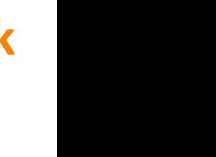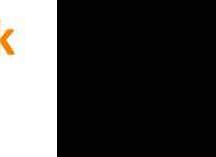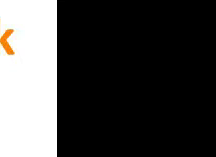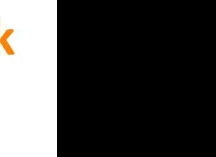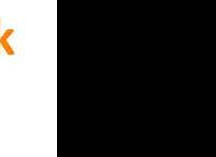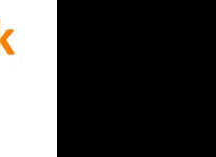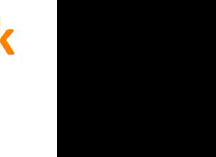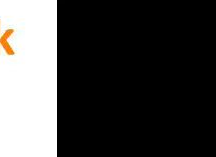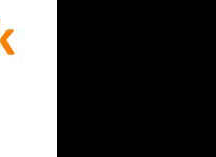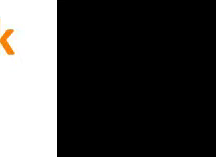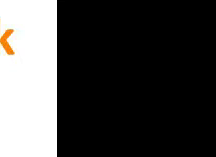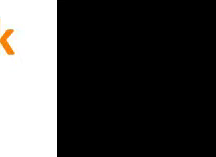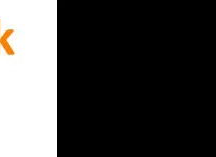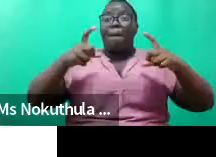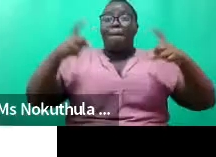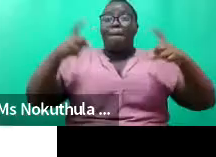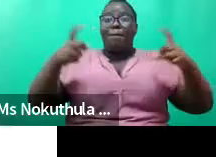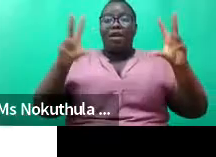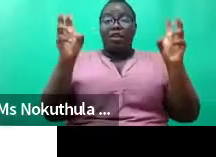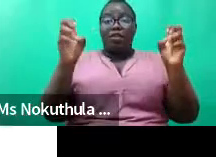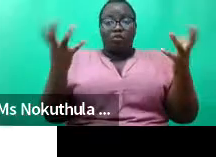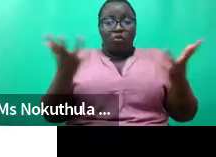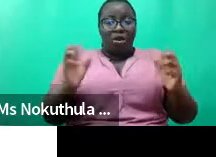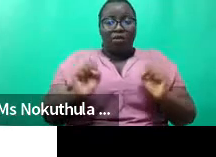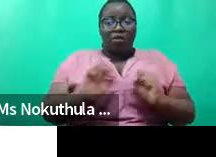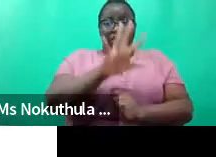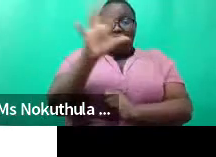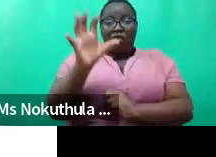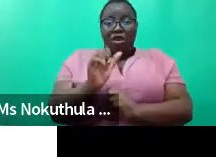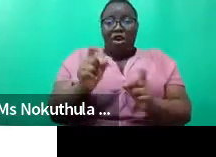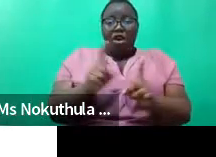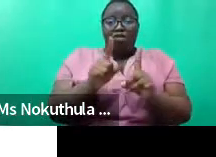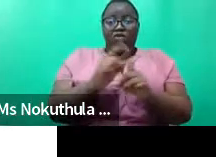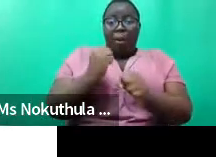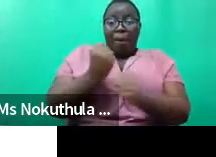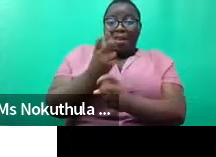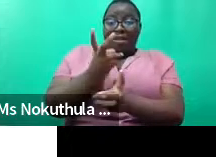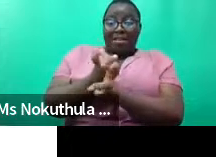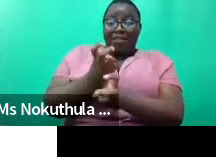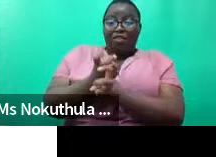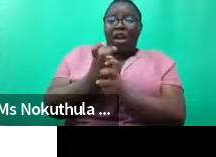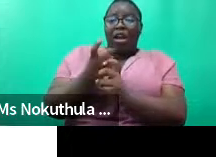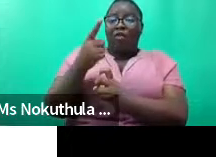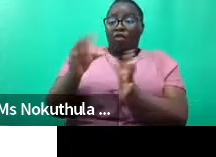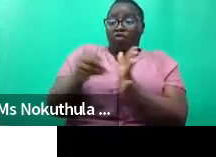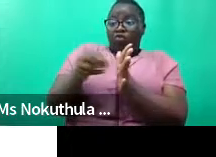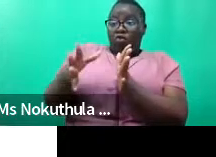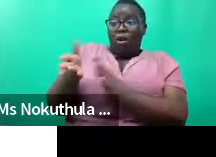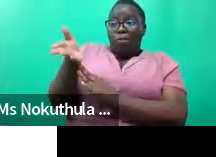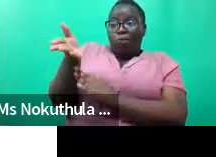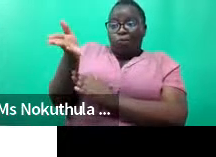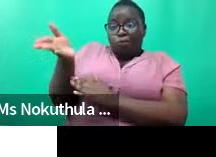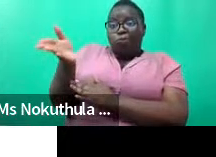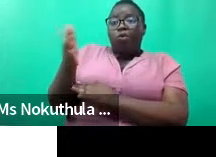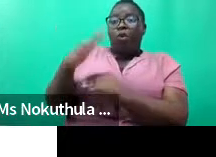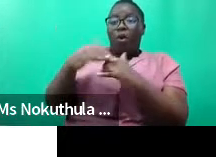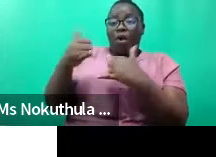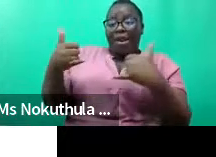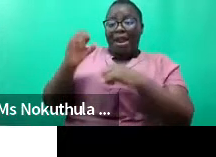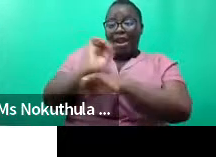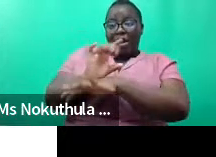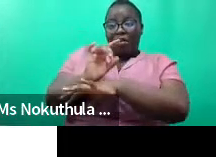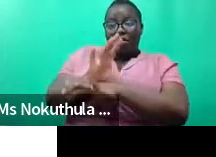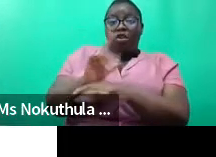South Africa. And all these factors make it difficult for the students to attend online counseling effectively. And then under the meso